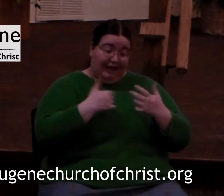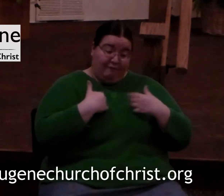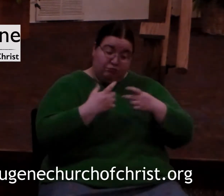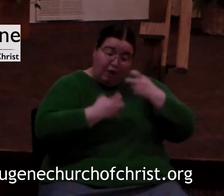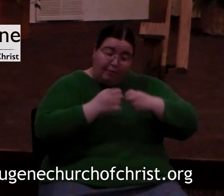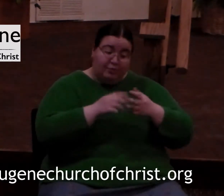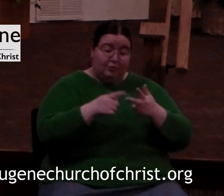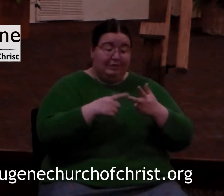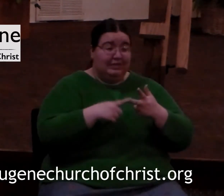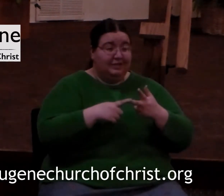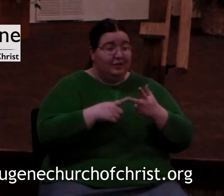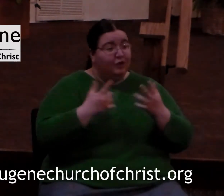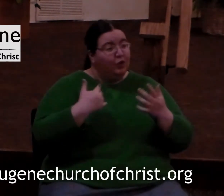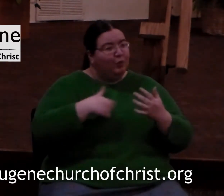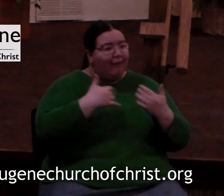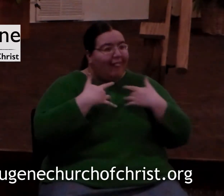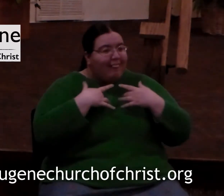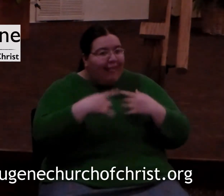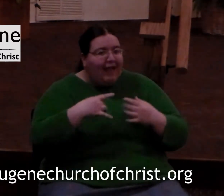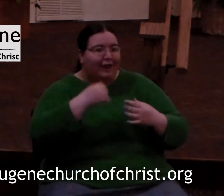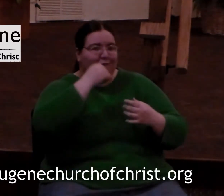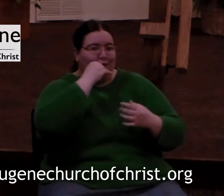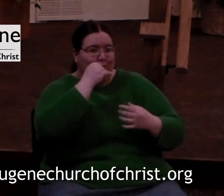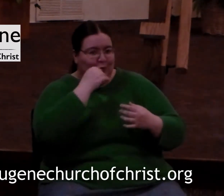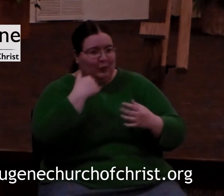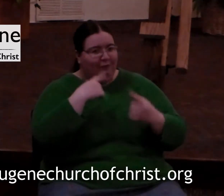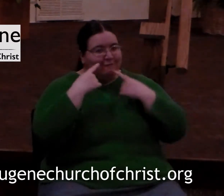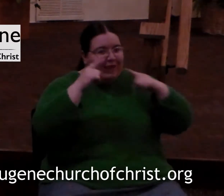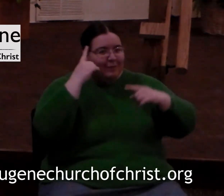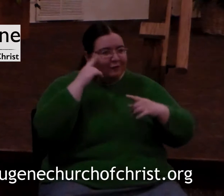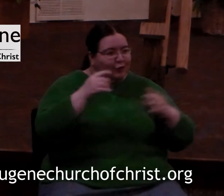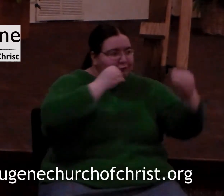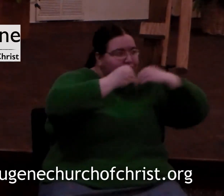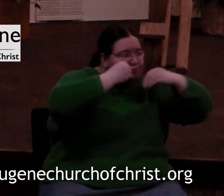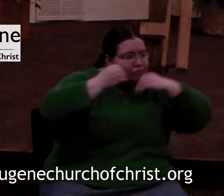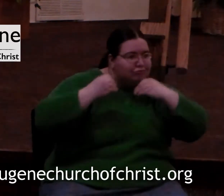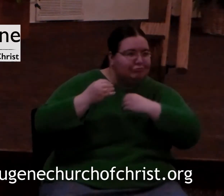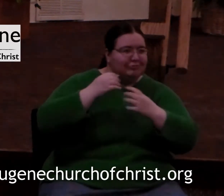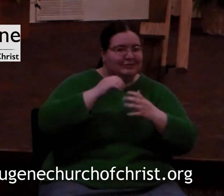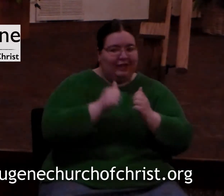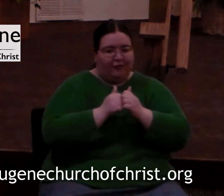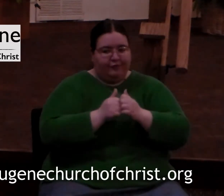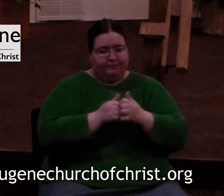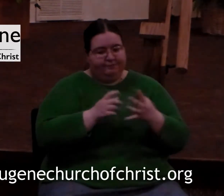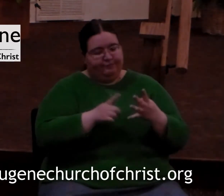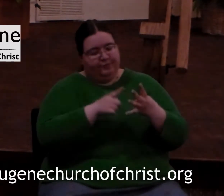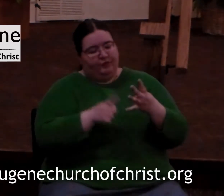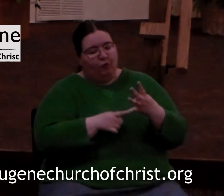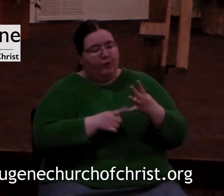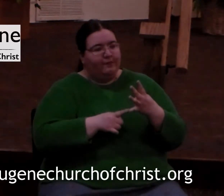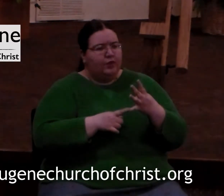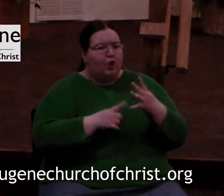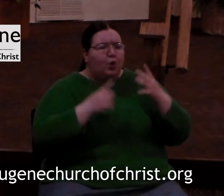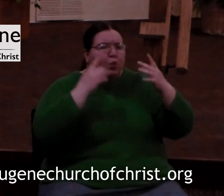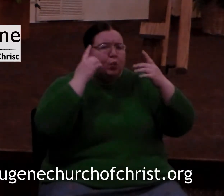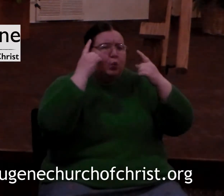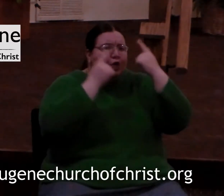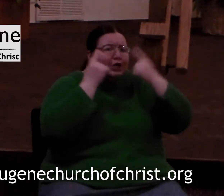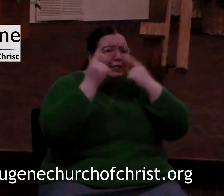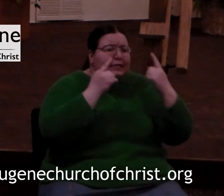So self-control is a piece of this. Number 4, worry. None of us ever worry about anything, do we? And I know this seems kind of